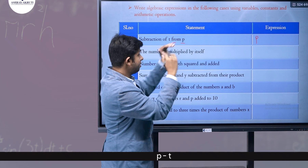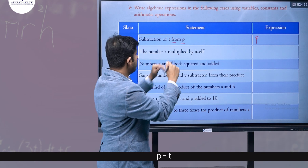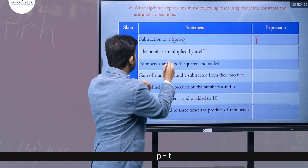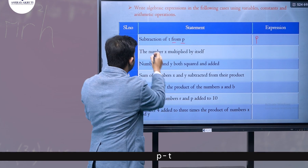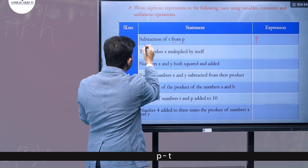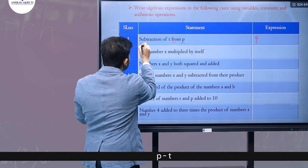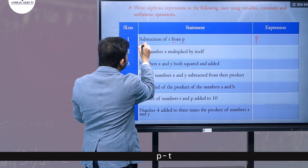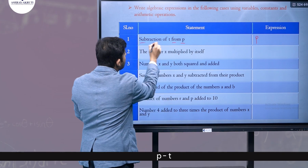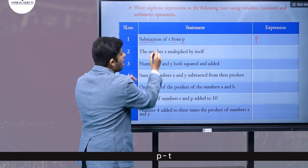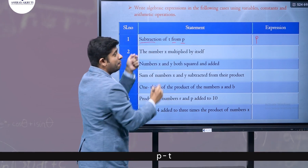minus t.